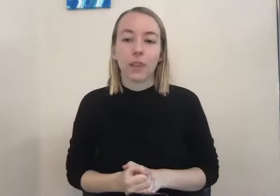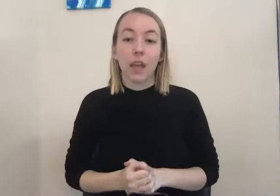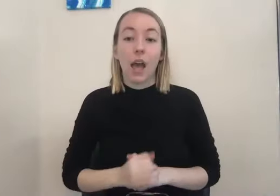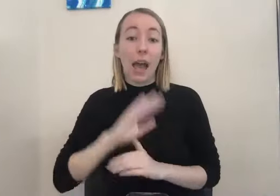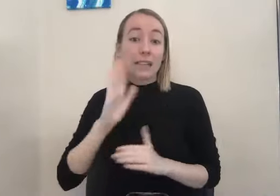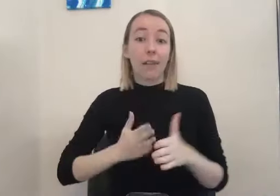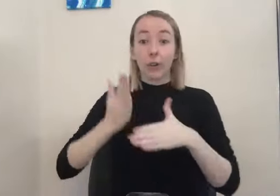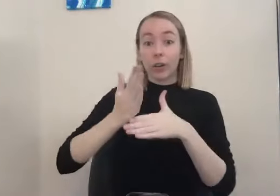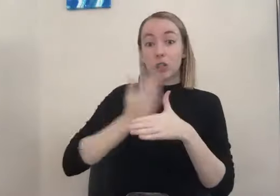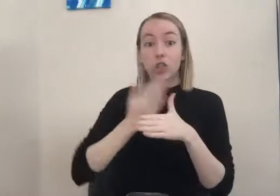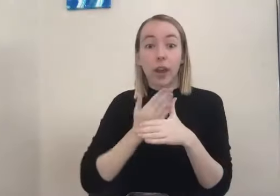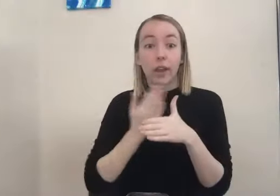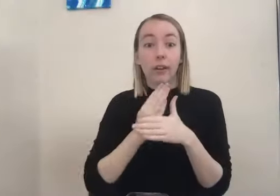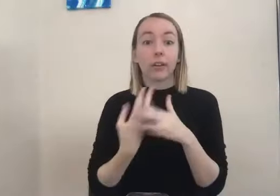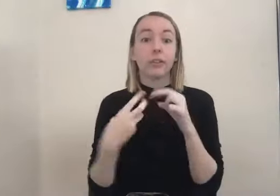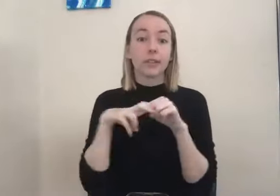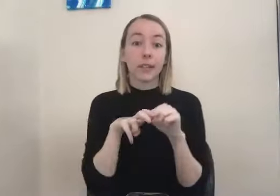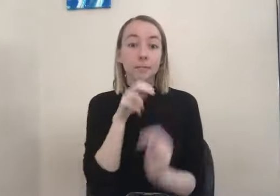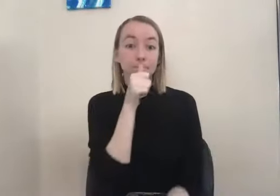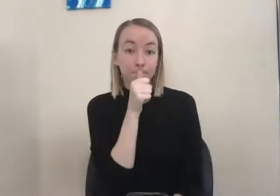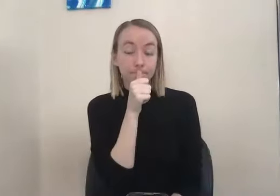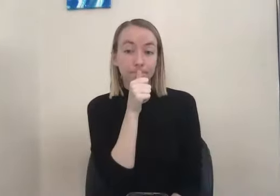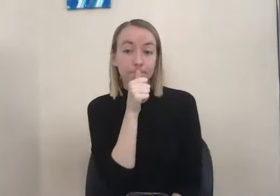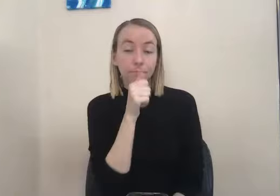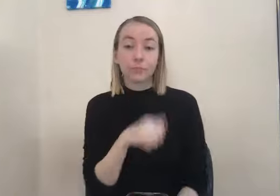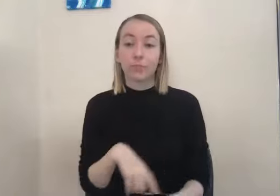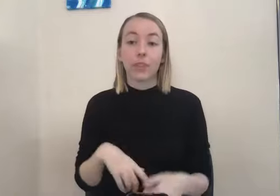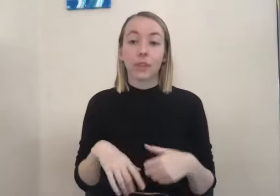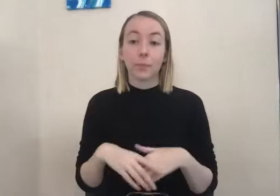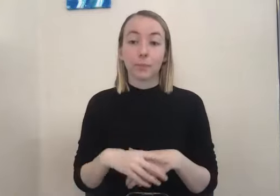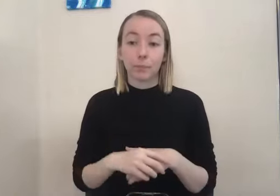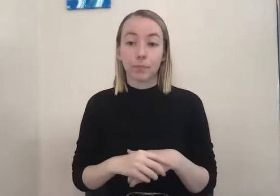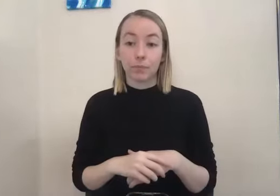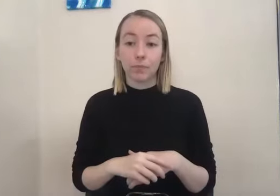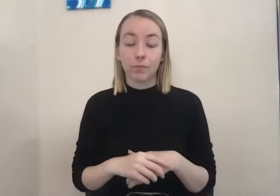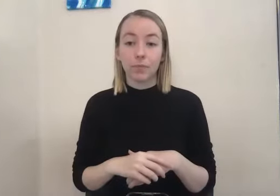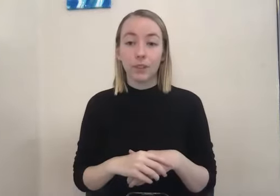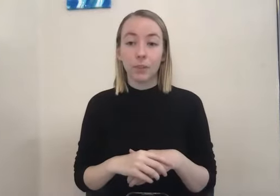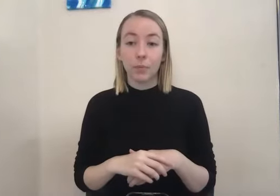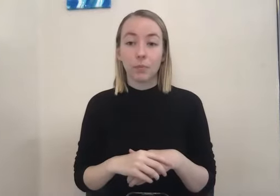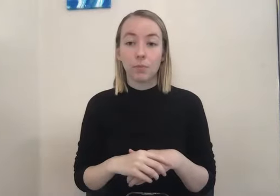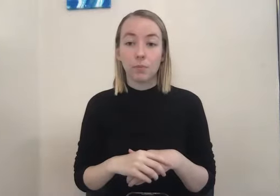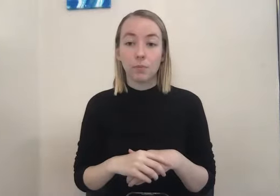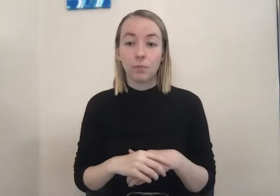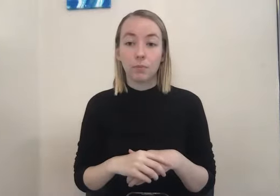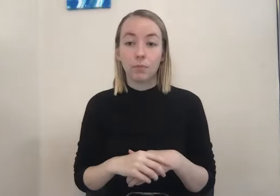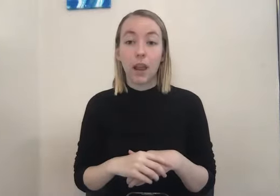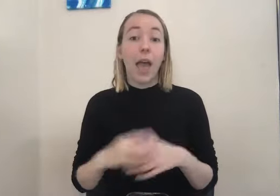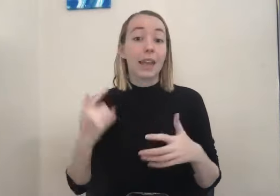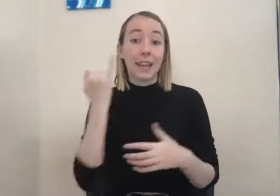never left Al-Anon bodily. I maybe went wandering and saying, I don't want to go back to my meetings because